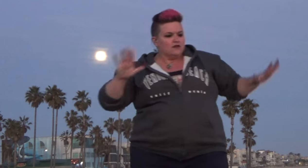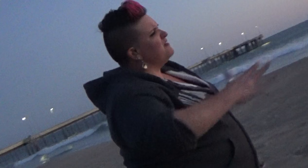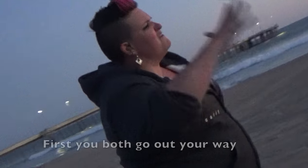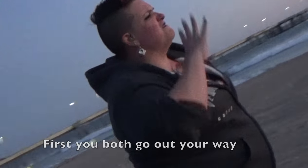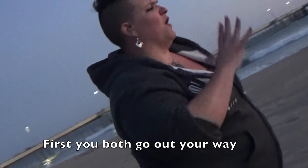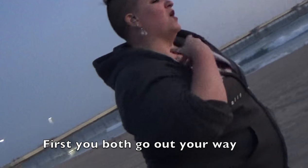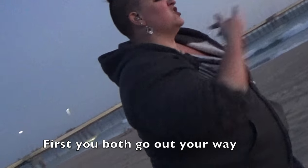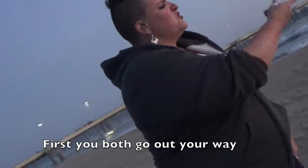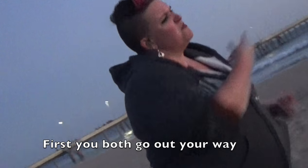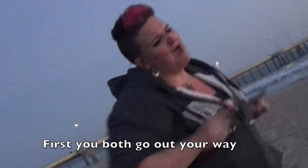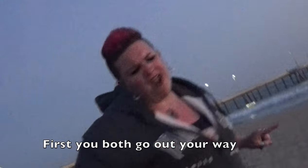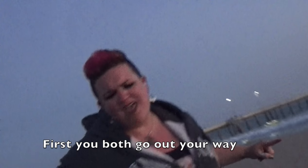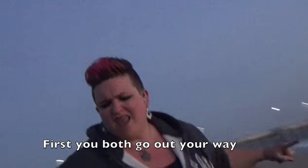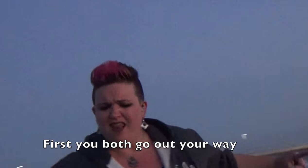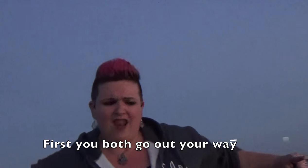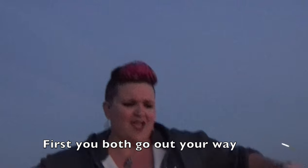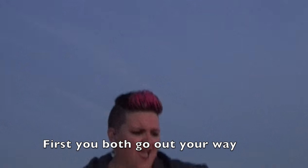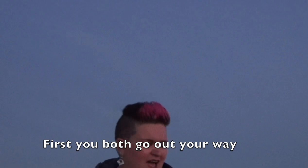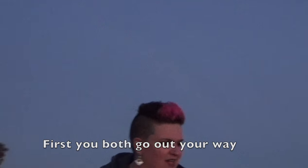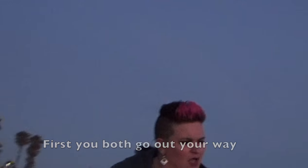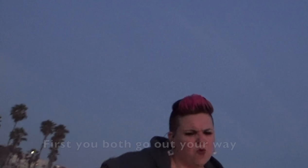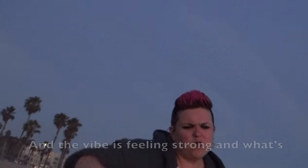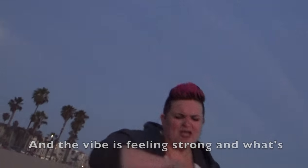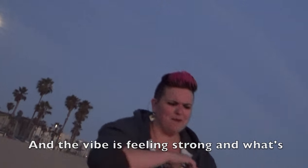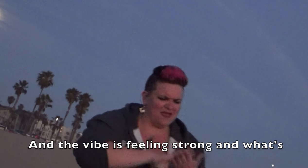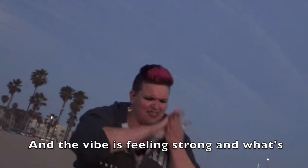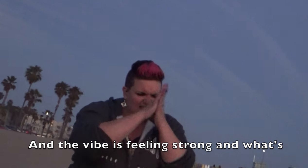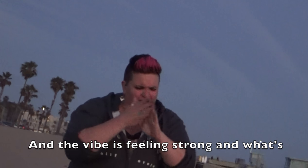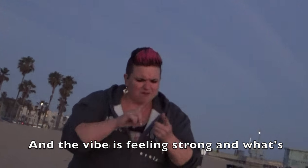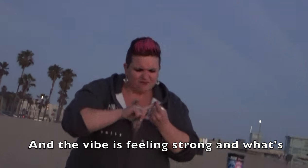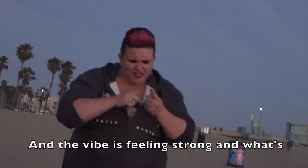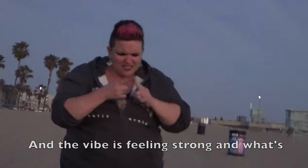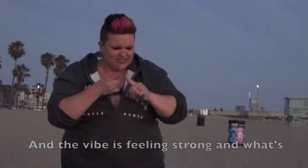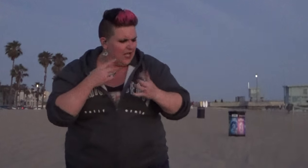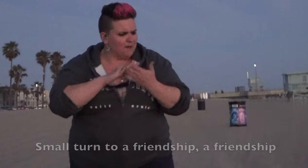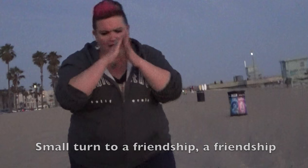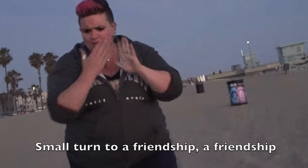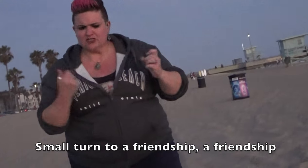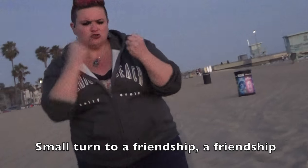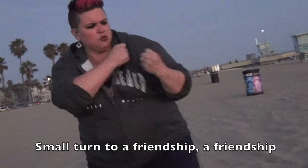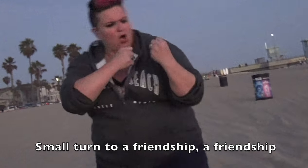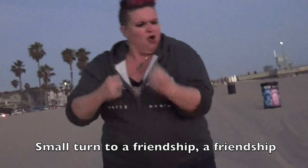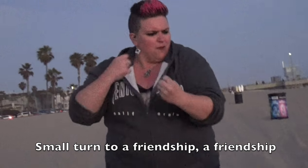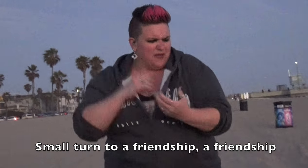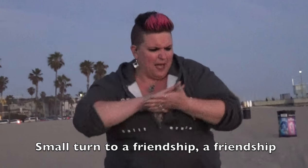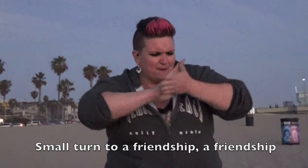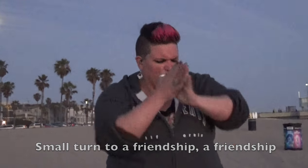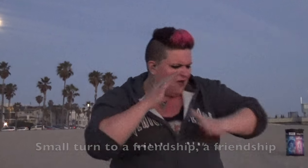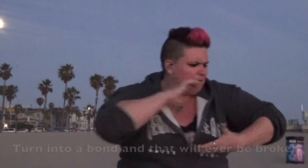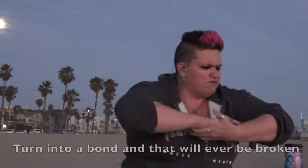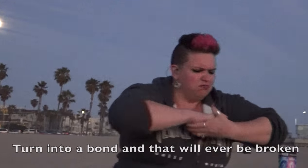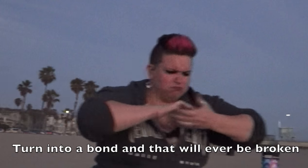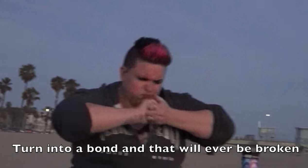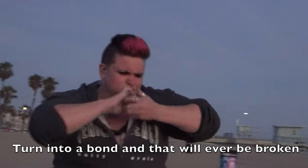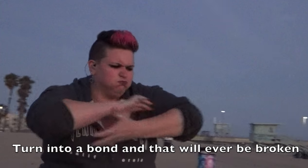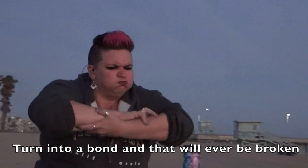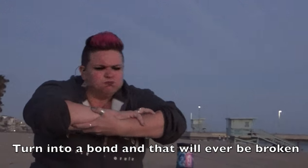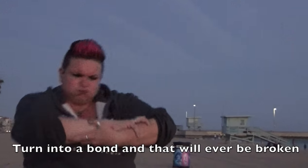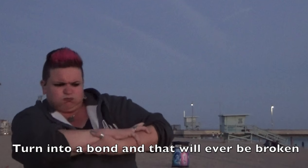First you both go out your way and the vibe is feeling strong And when small turn to a friendship, a friendship turn to a bond And that bond will never be broken